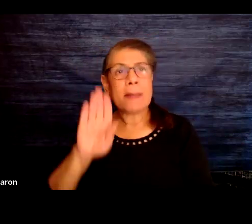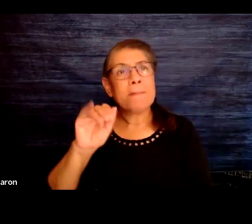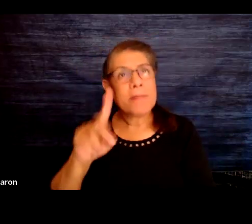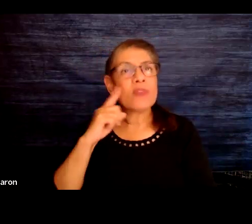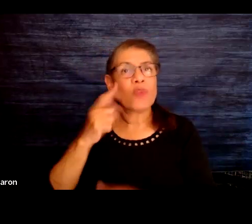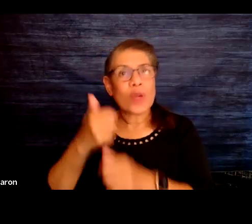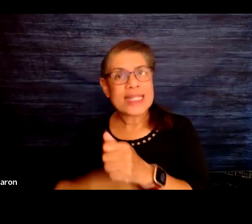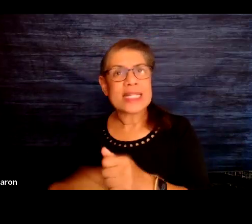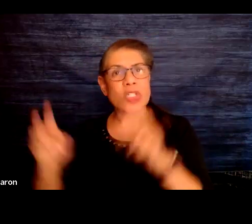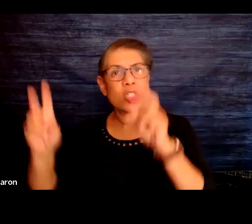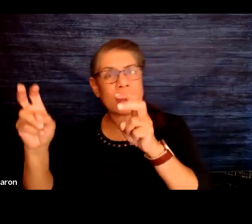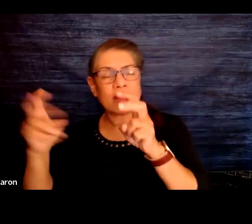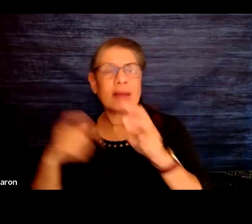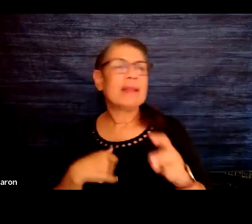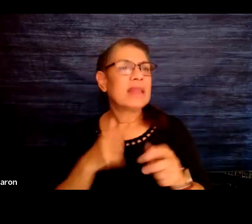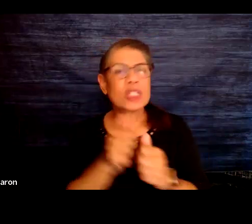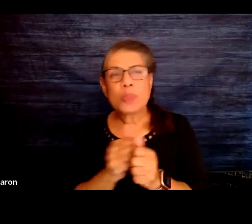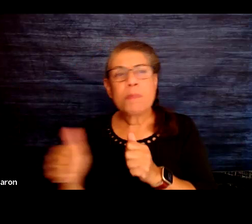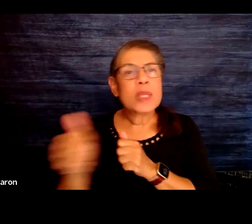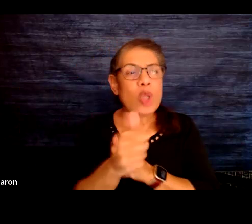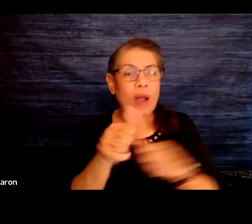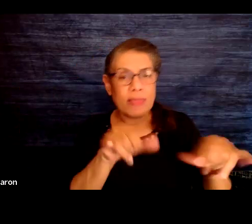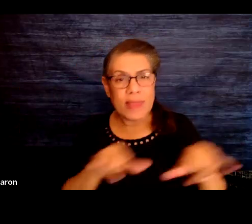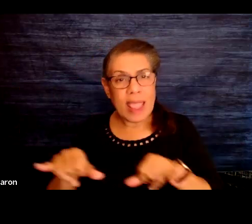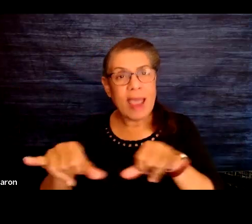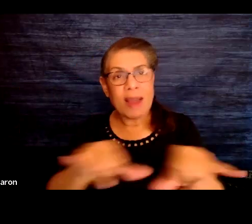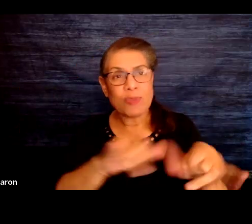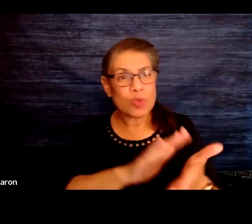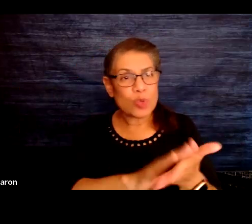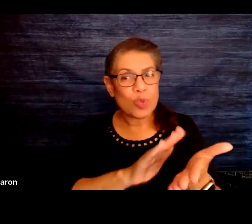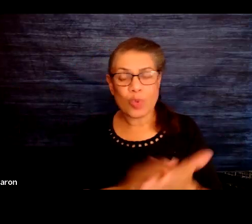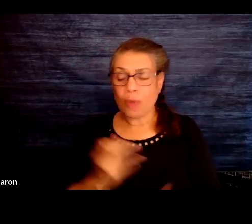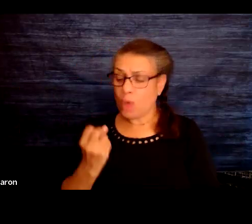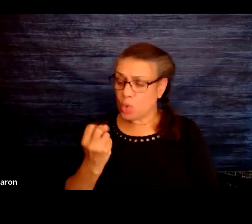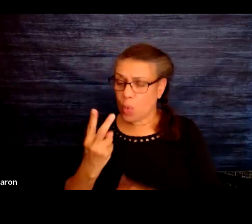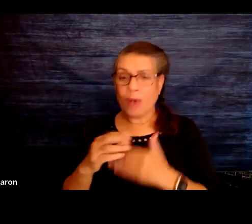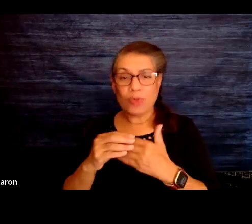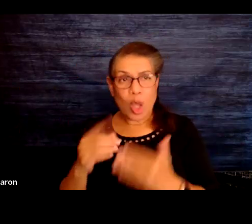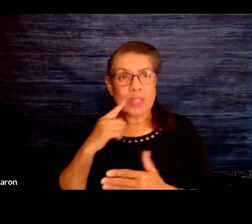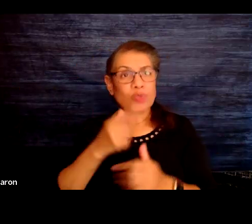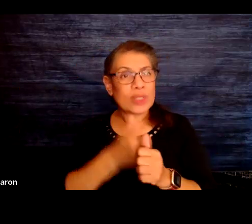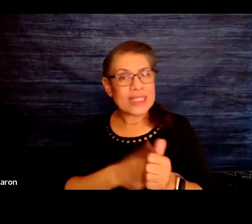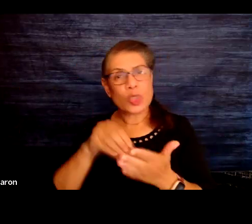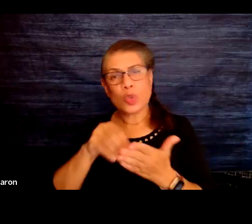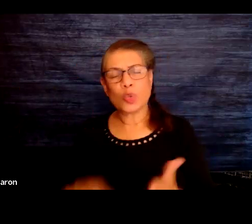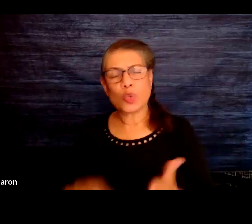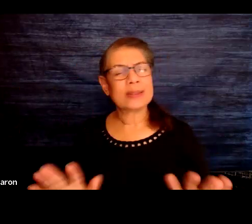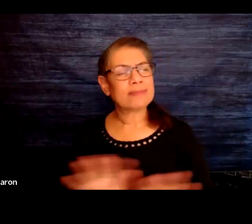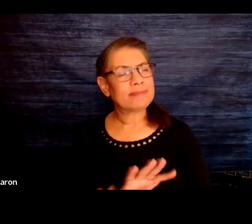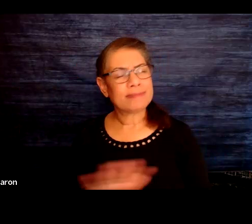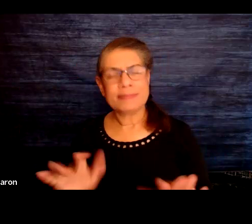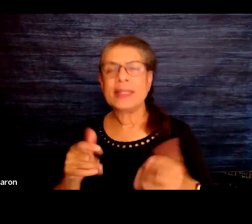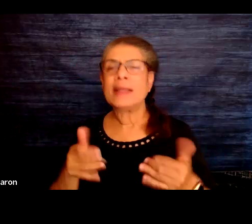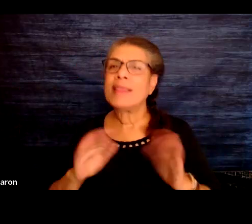us surpass the national average of school library collection budget of $12 per pupil. Let us establish